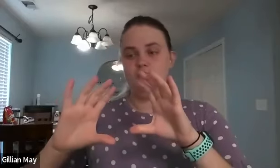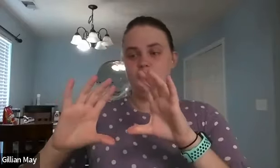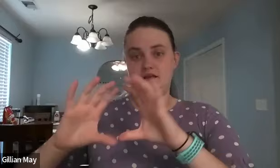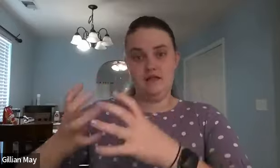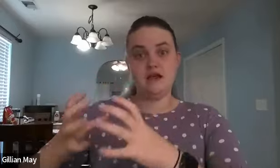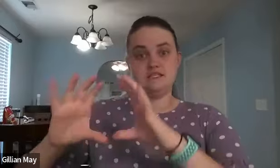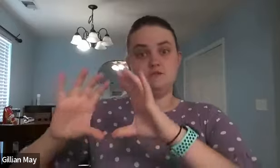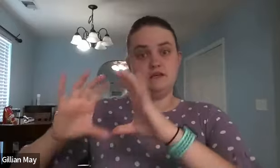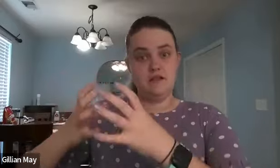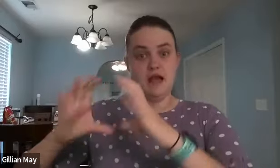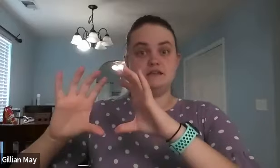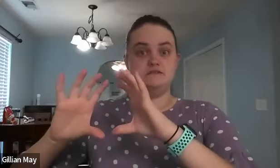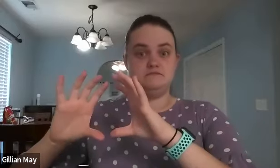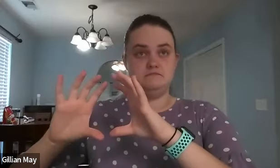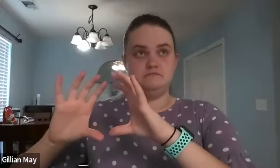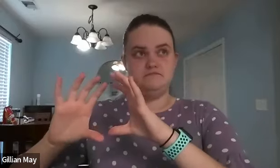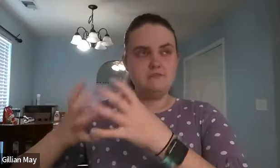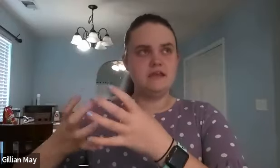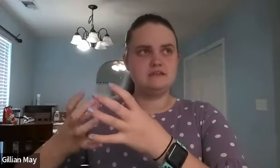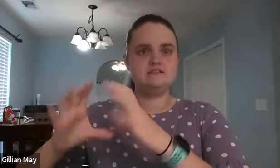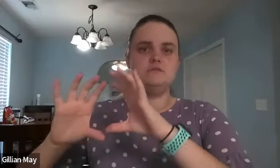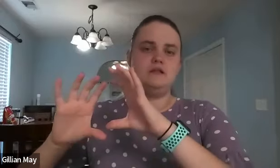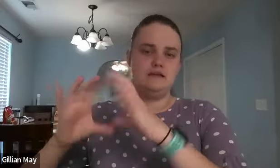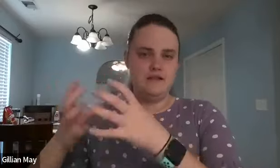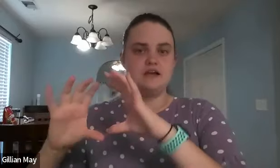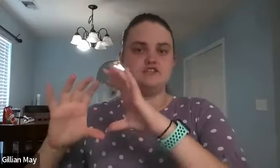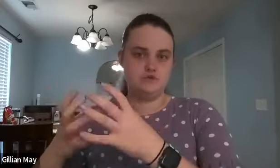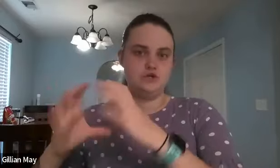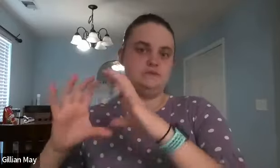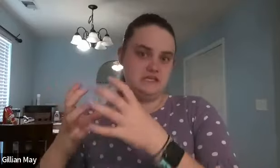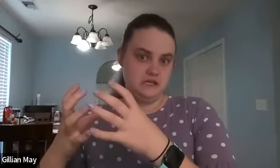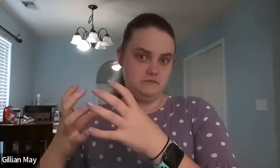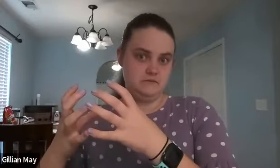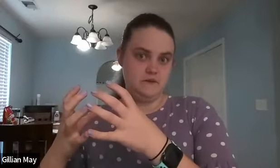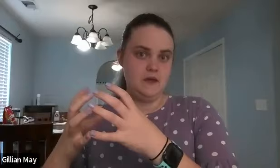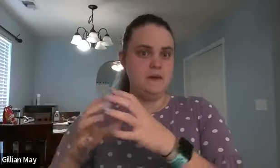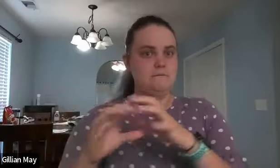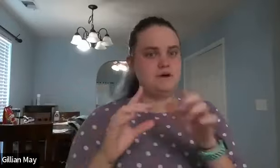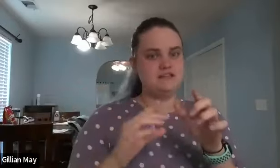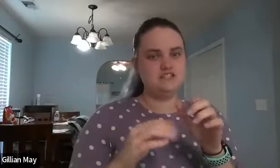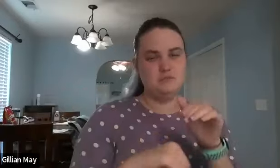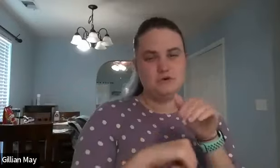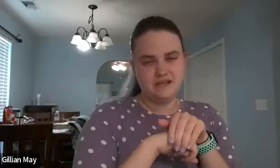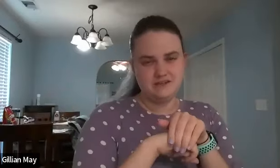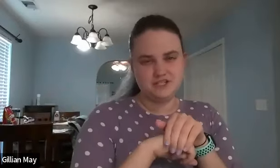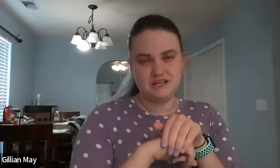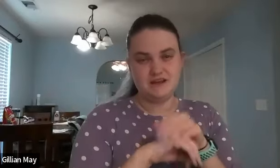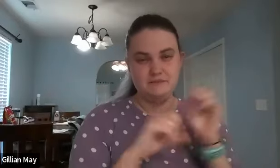like class, this would be class. Family has its own, but like class, group, team. But to do more English and kind of be a